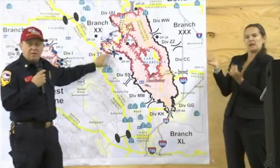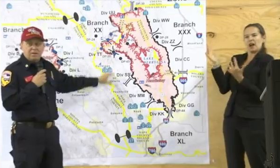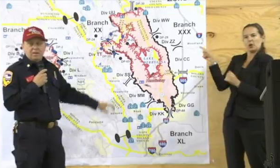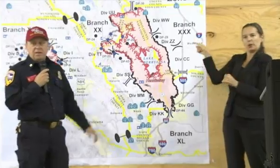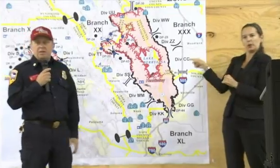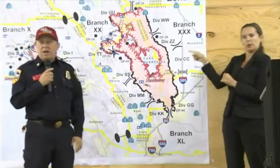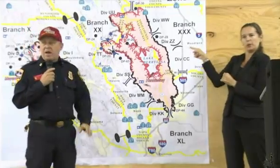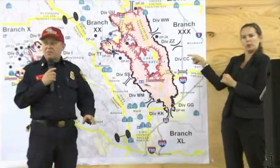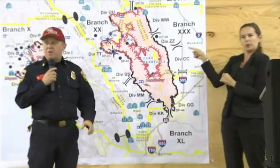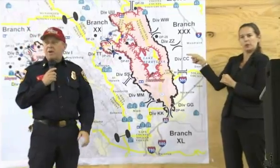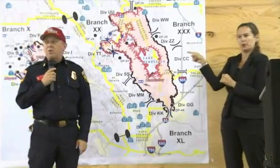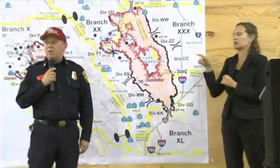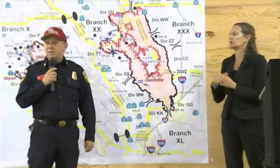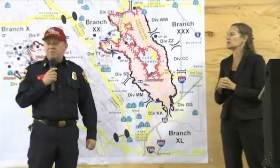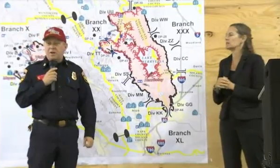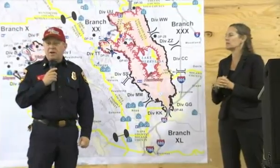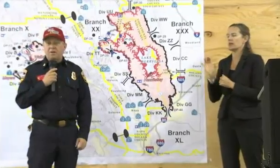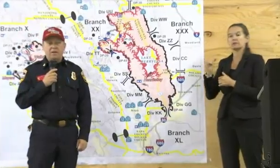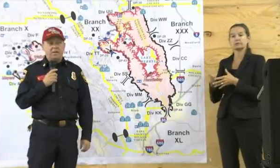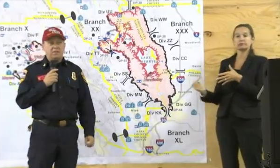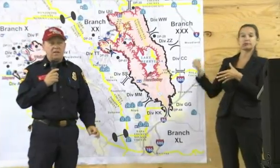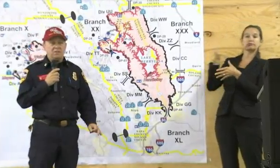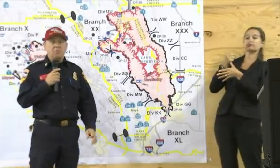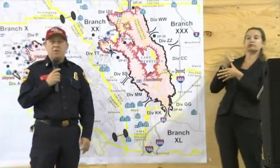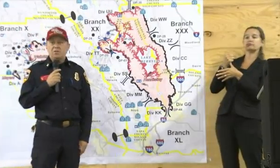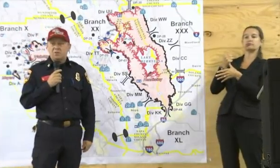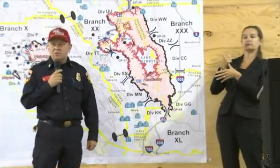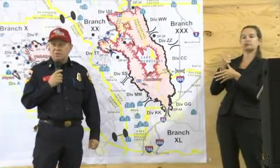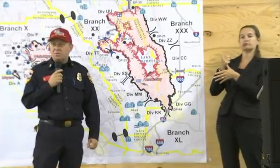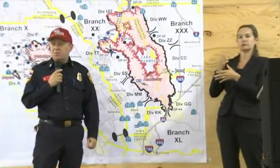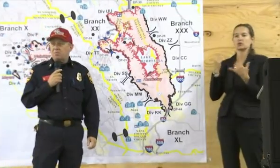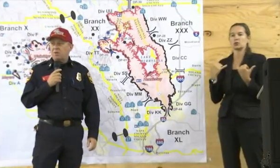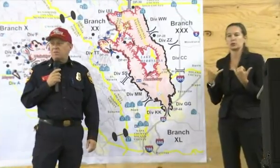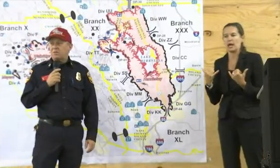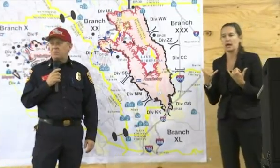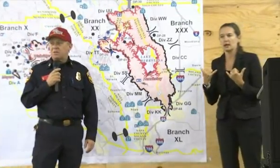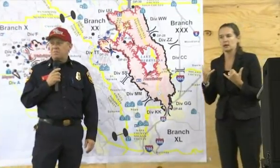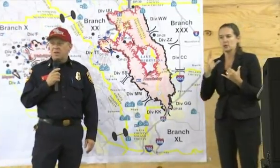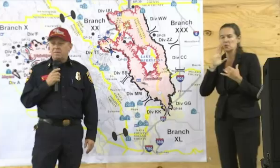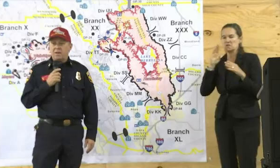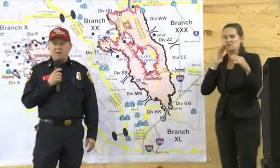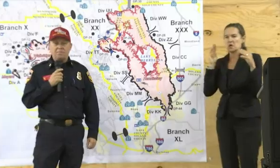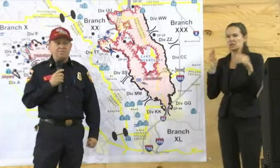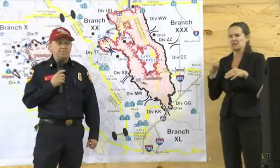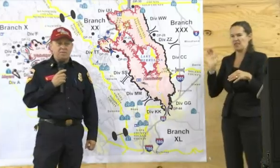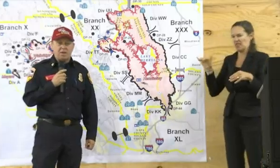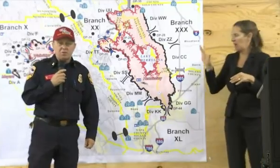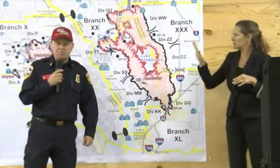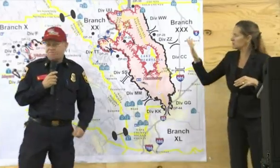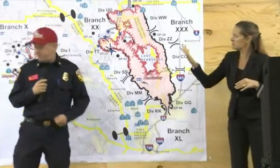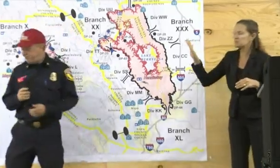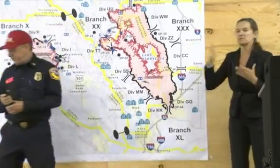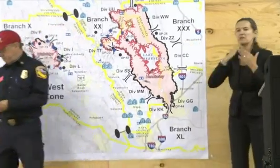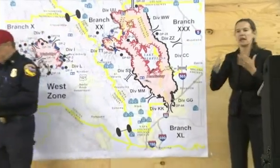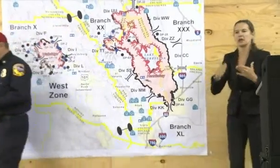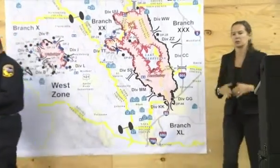fire. The highest priority on the fire and today's operation is going to be primarily focused on making that happen. Thank